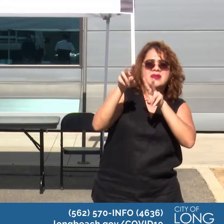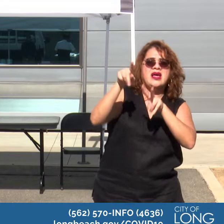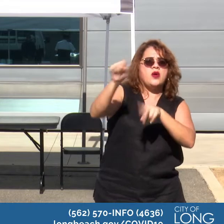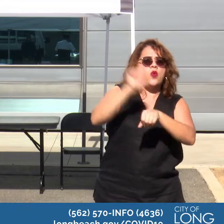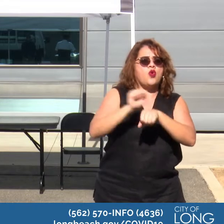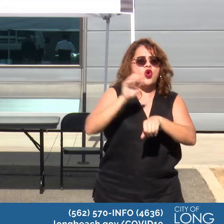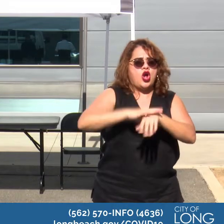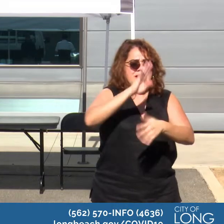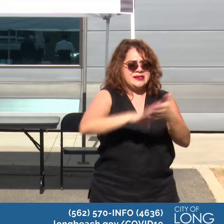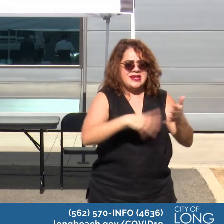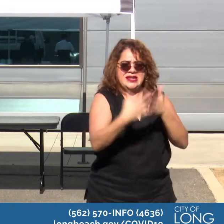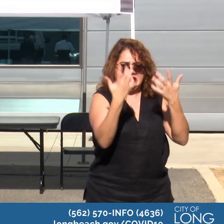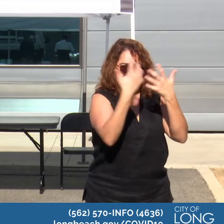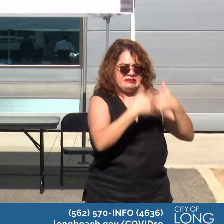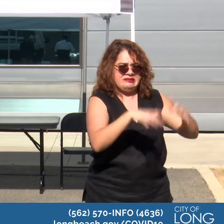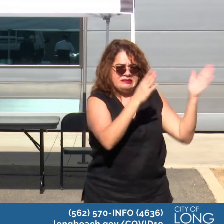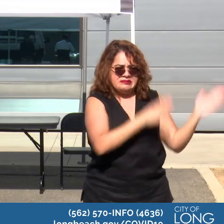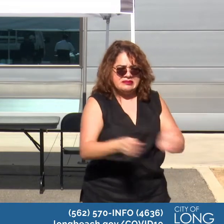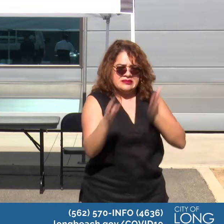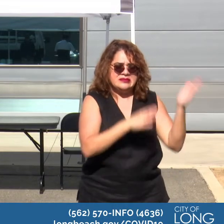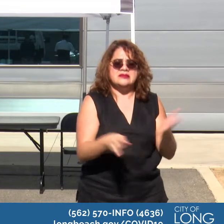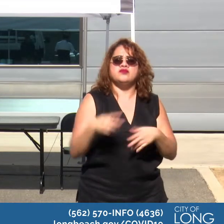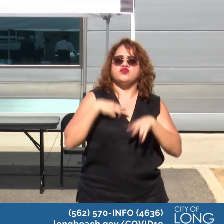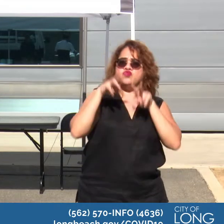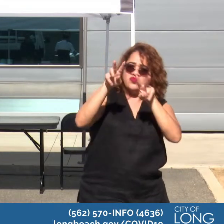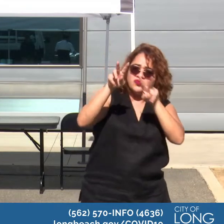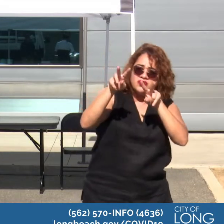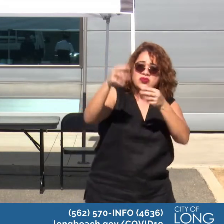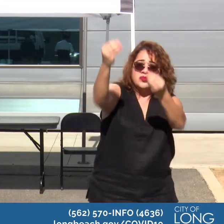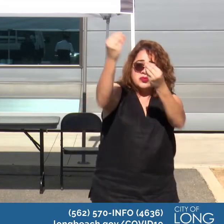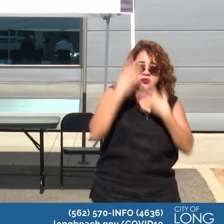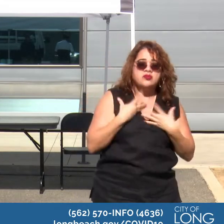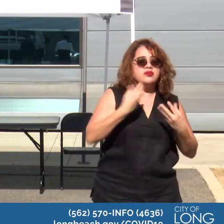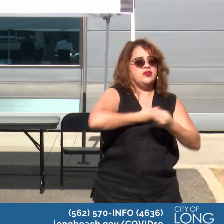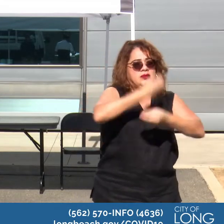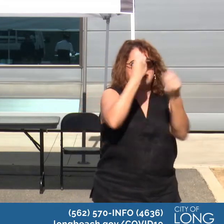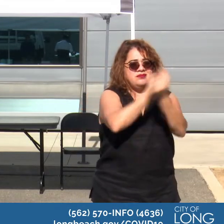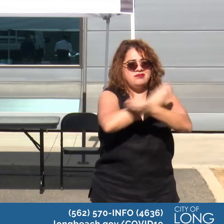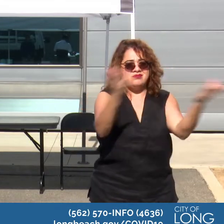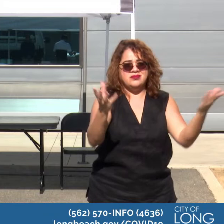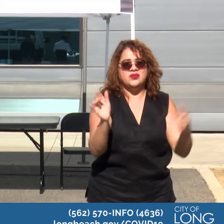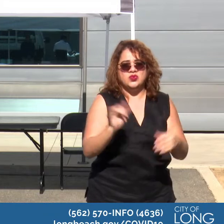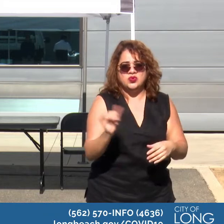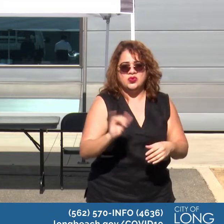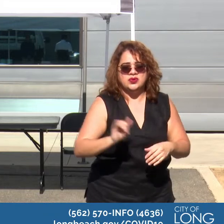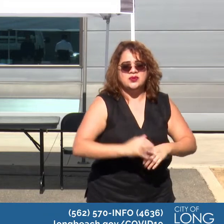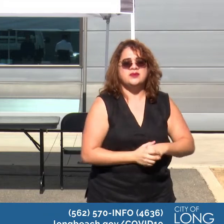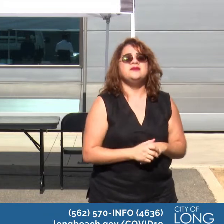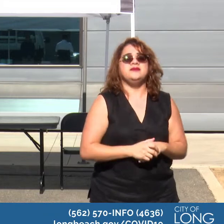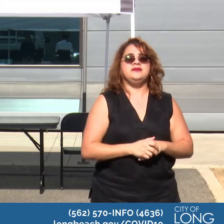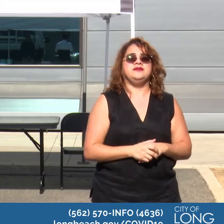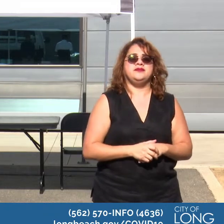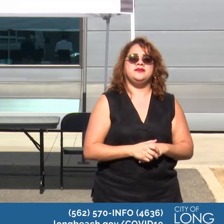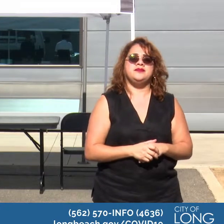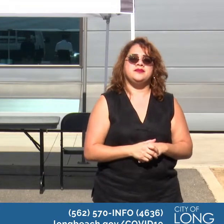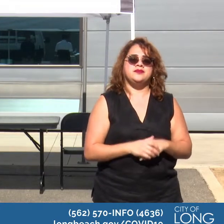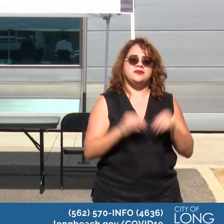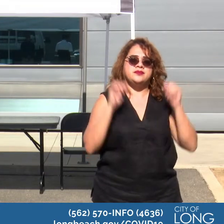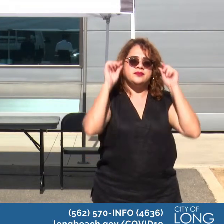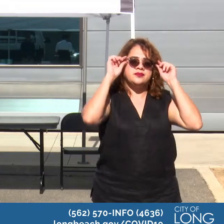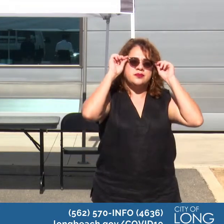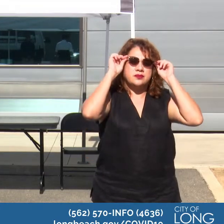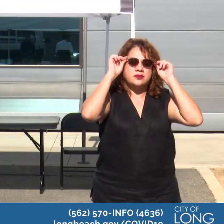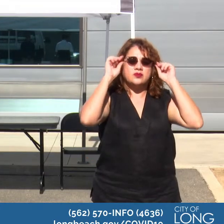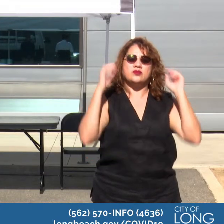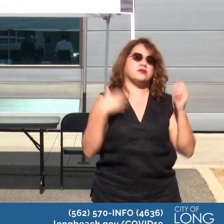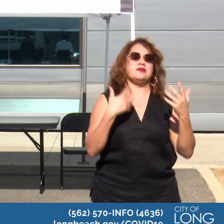will be, and we're looking forward to that. And so with that, I want to also just say a few